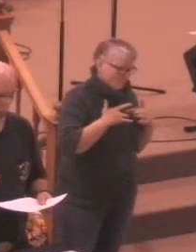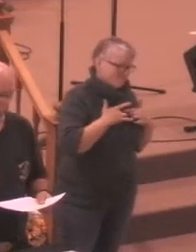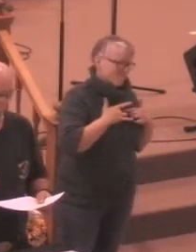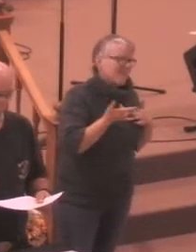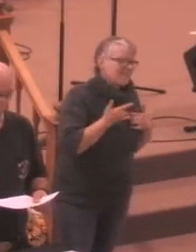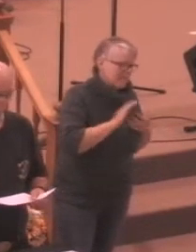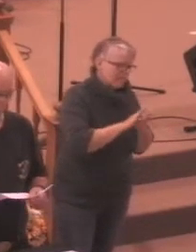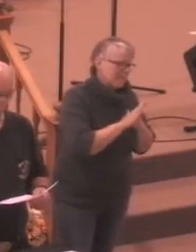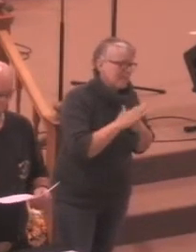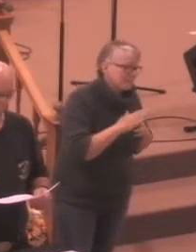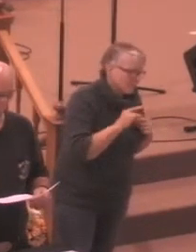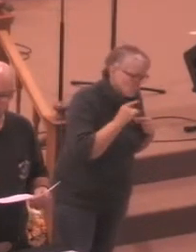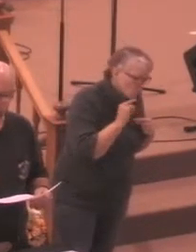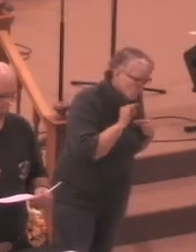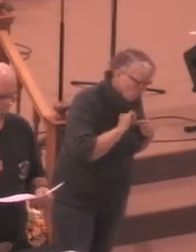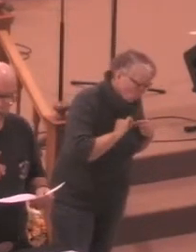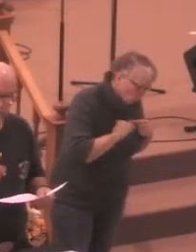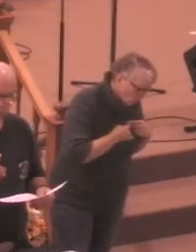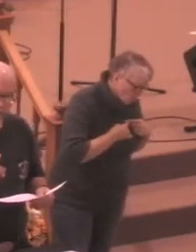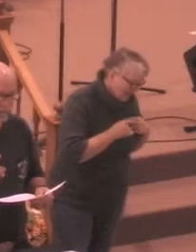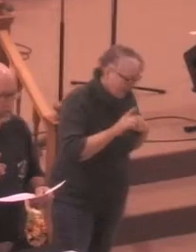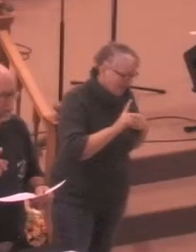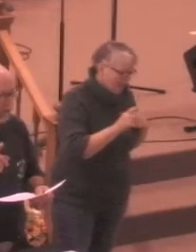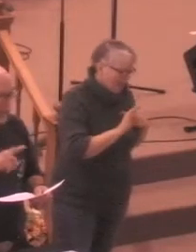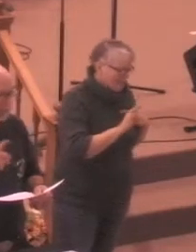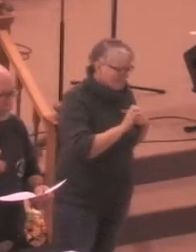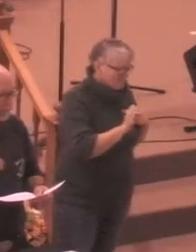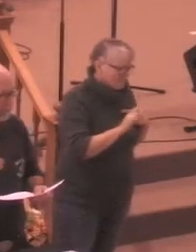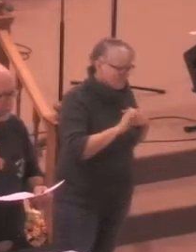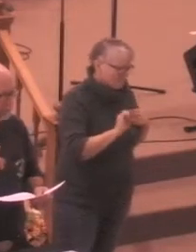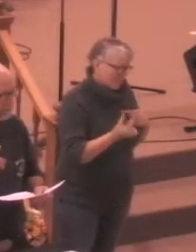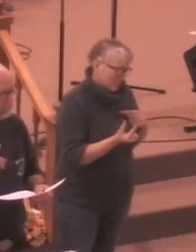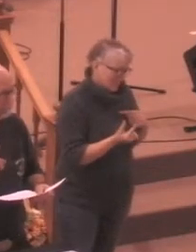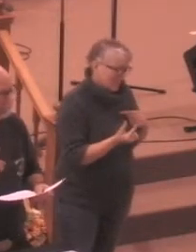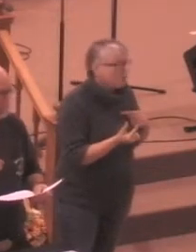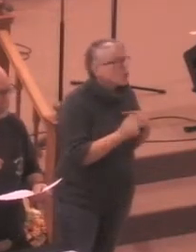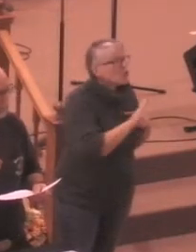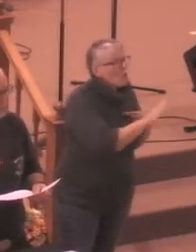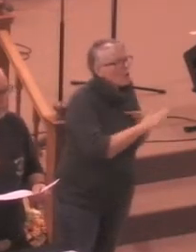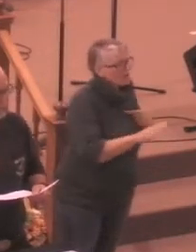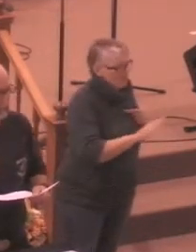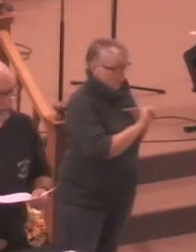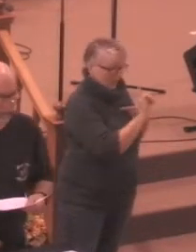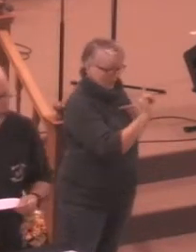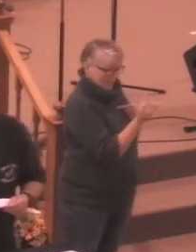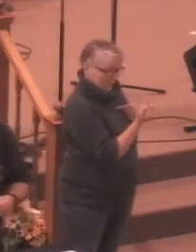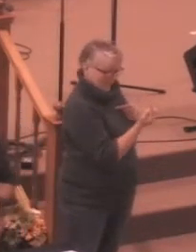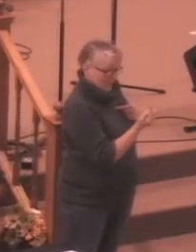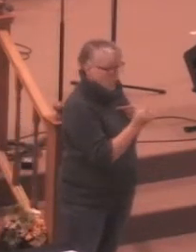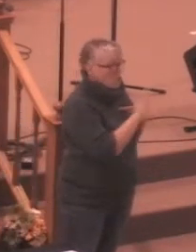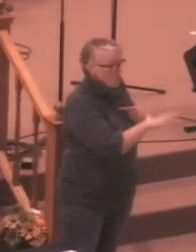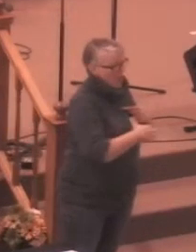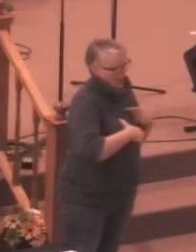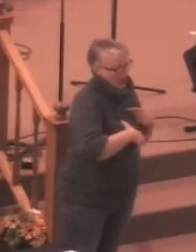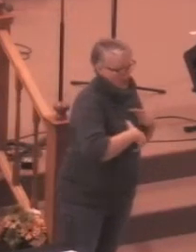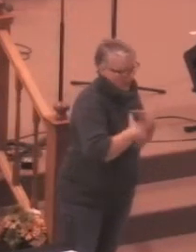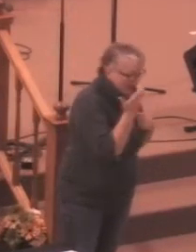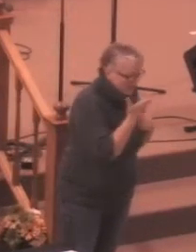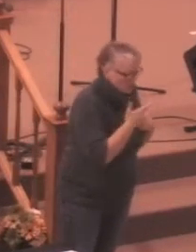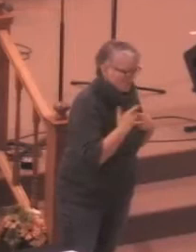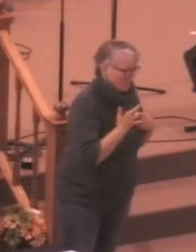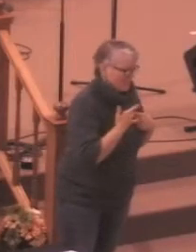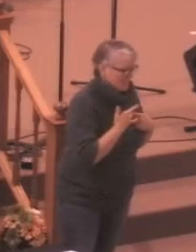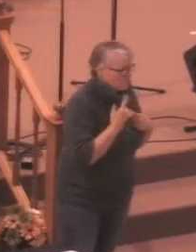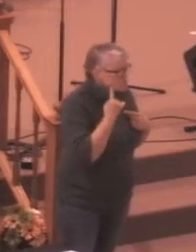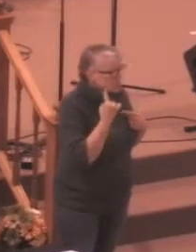Just the one, because it's your anger feeling. because you think somebody's talking about you or somebody said